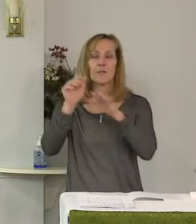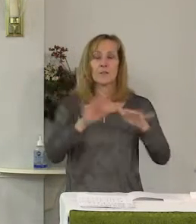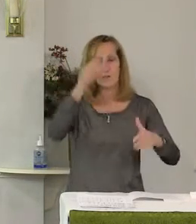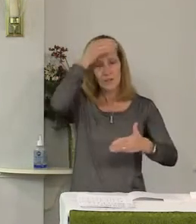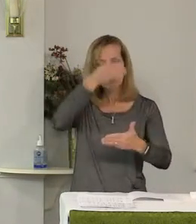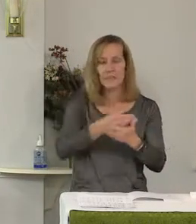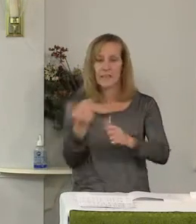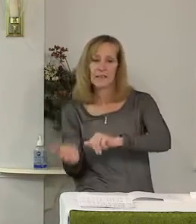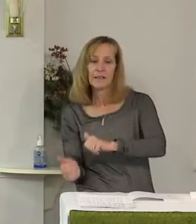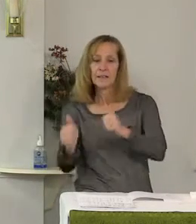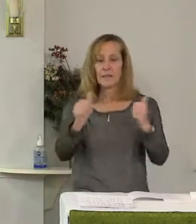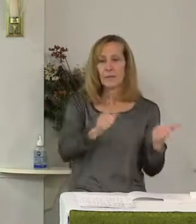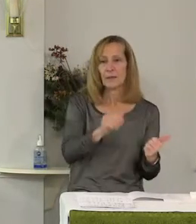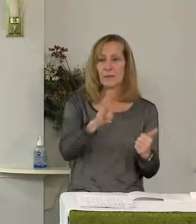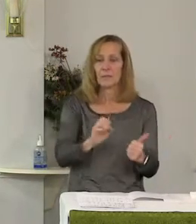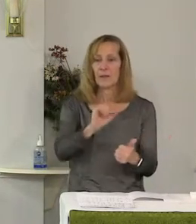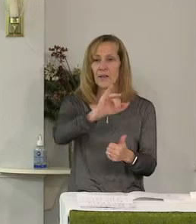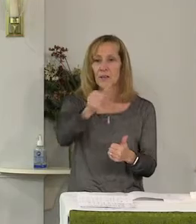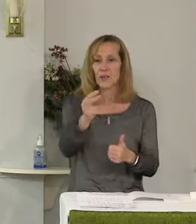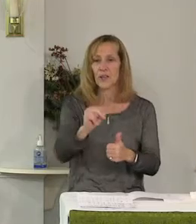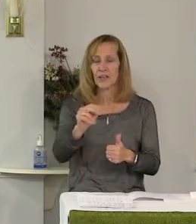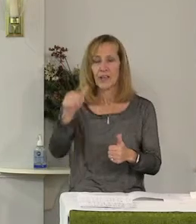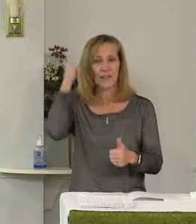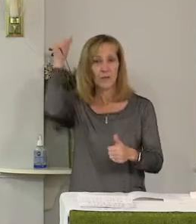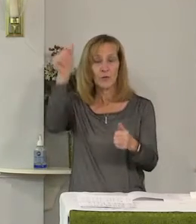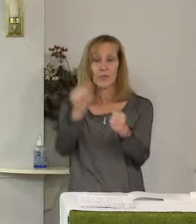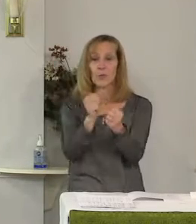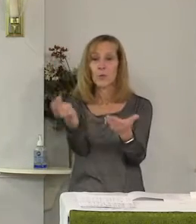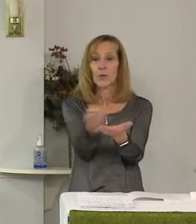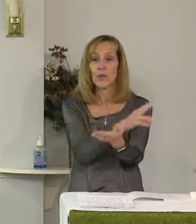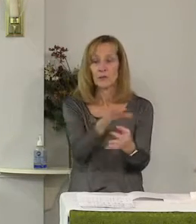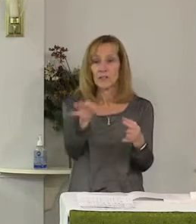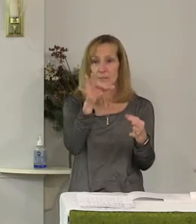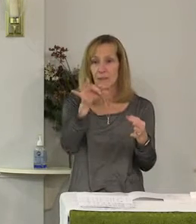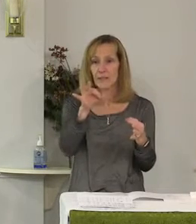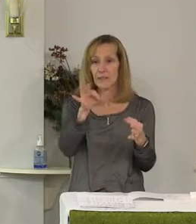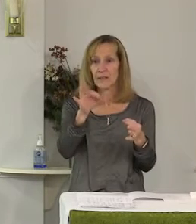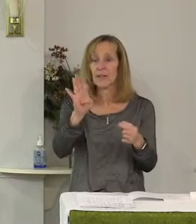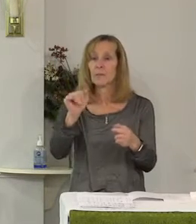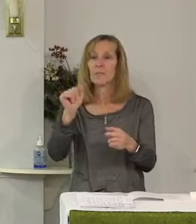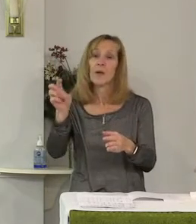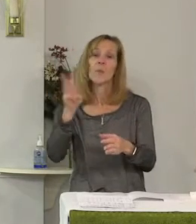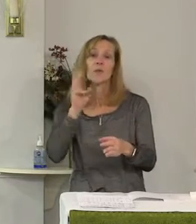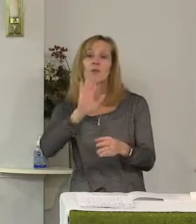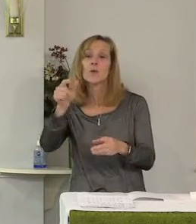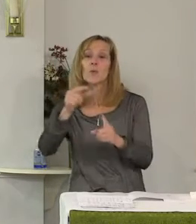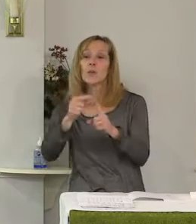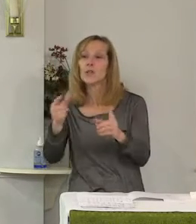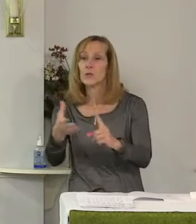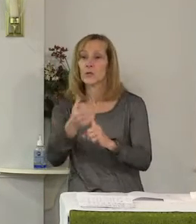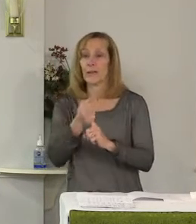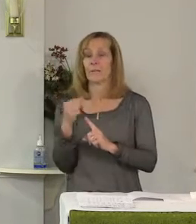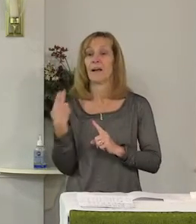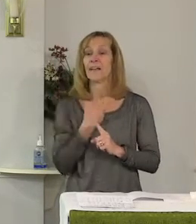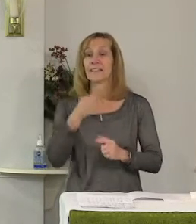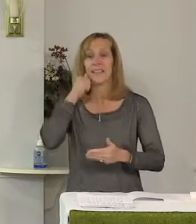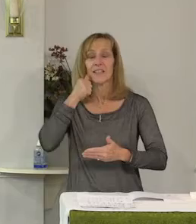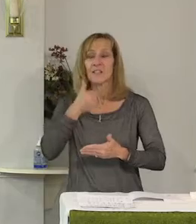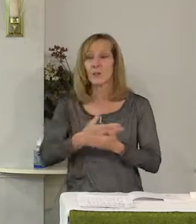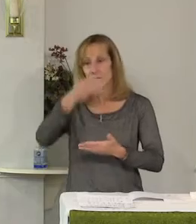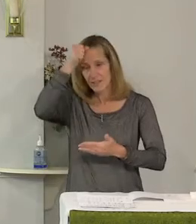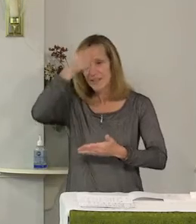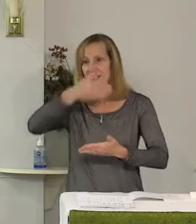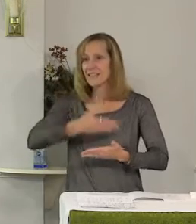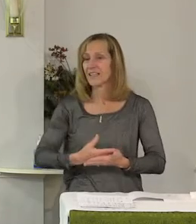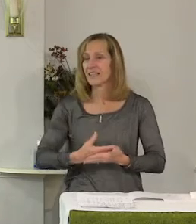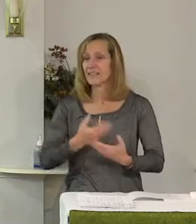by John and anointed with the Holy Spirit. By water and your word you claim us as daughters and